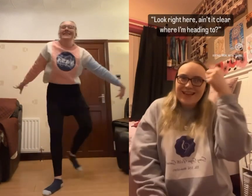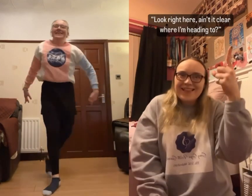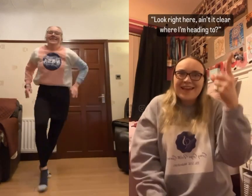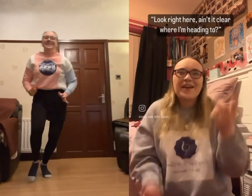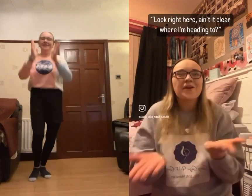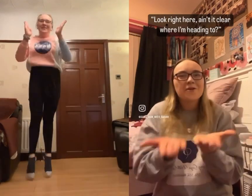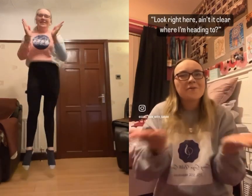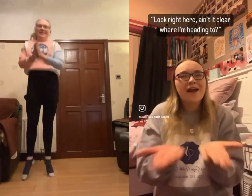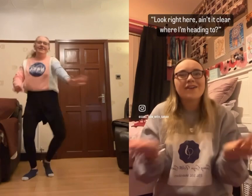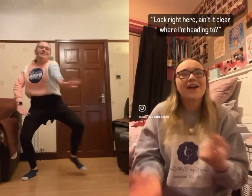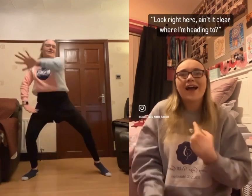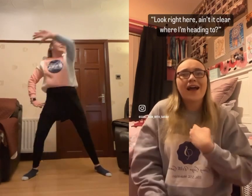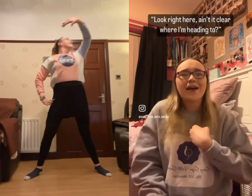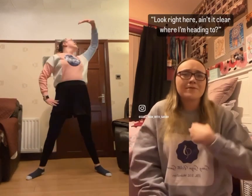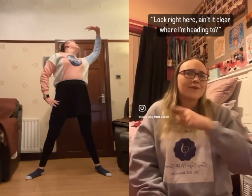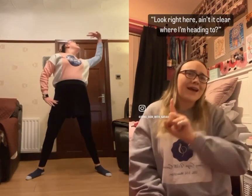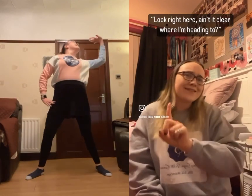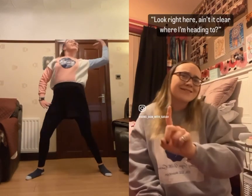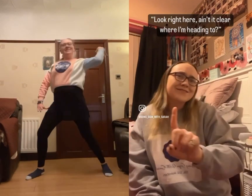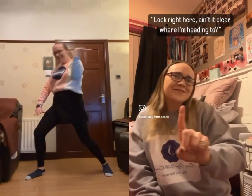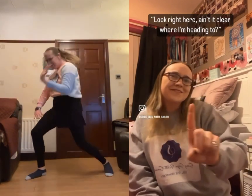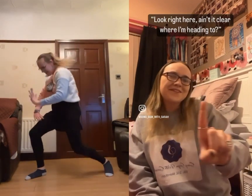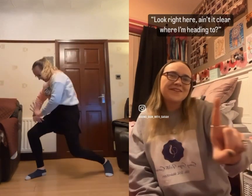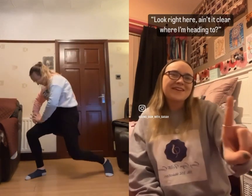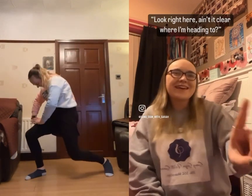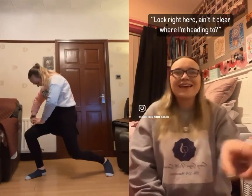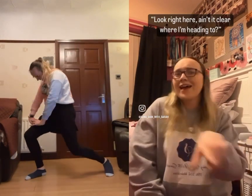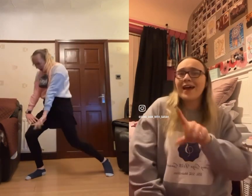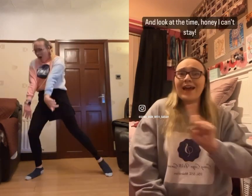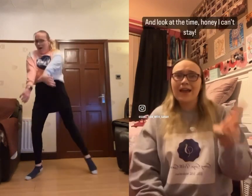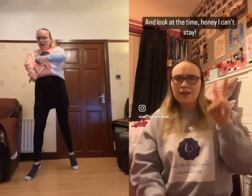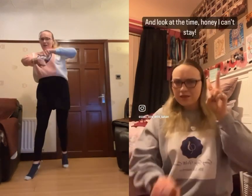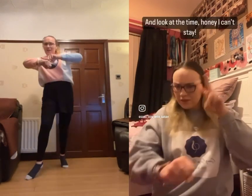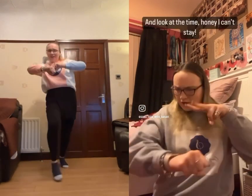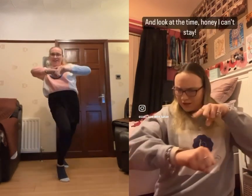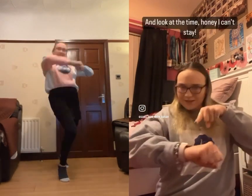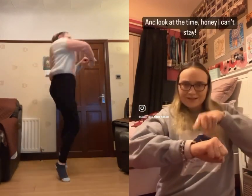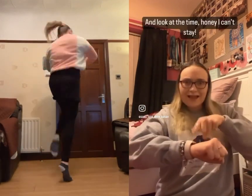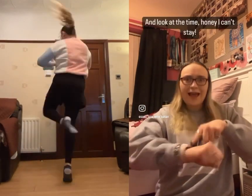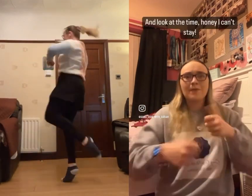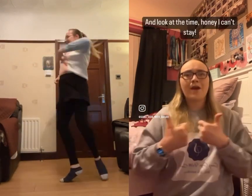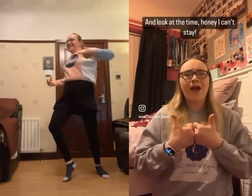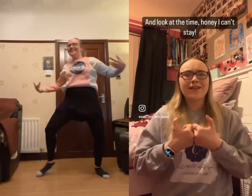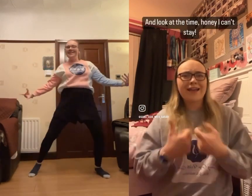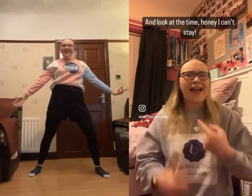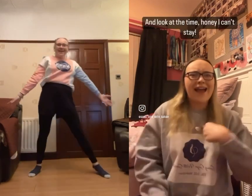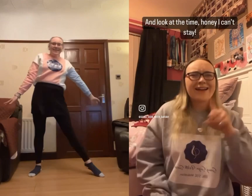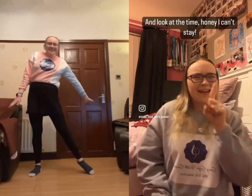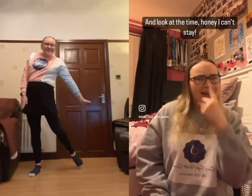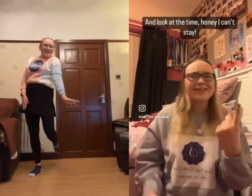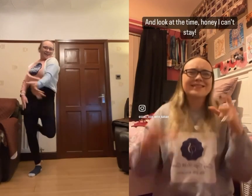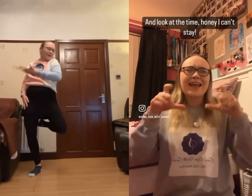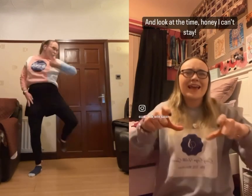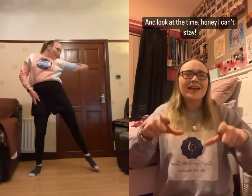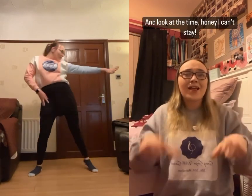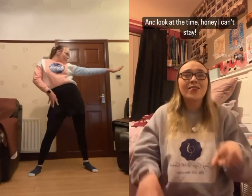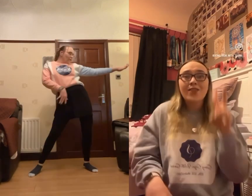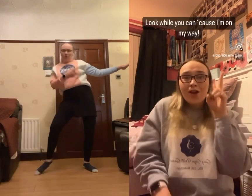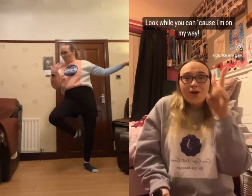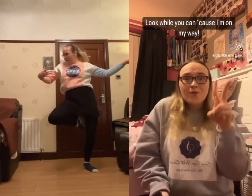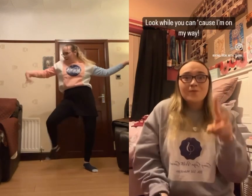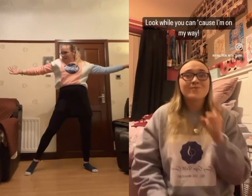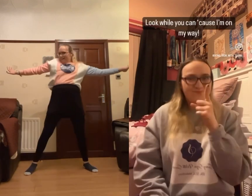ain't it clear Where I'm heading to And look at the time, honey, I can't stay